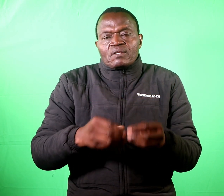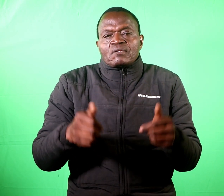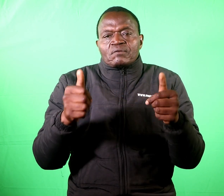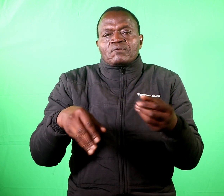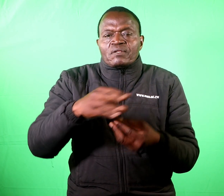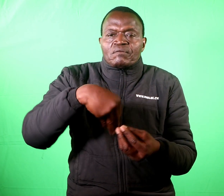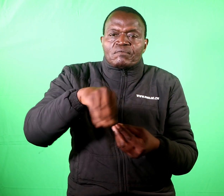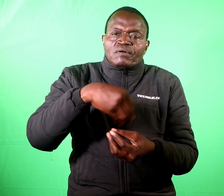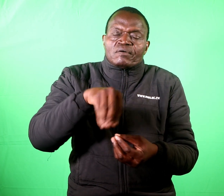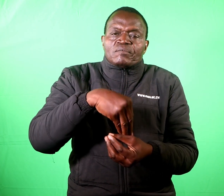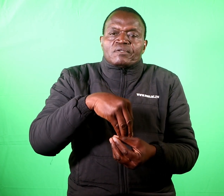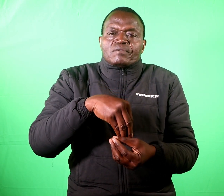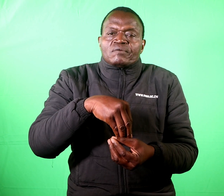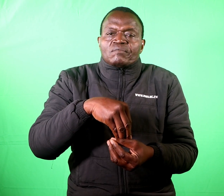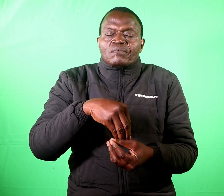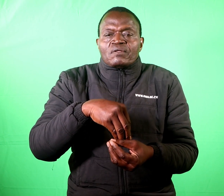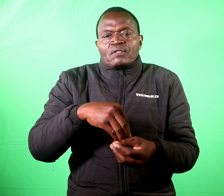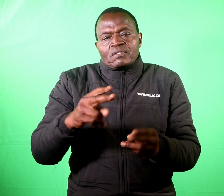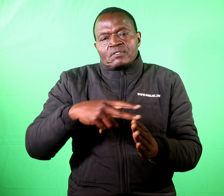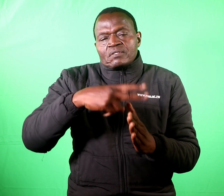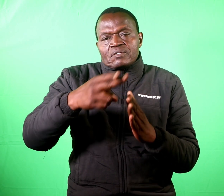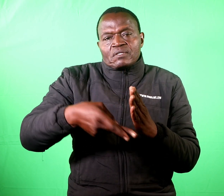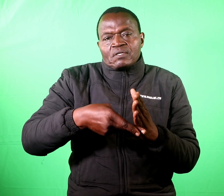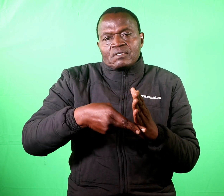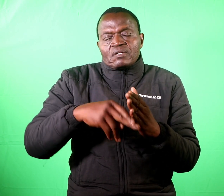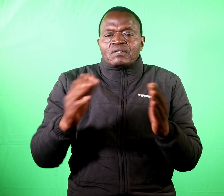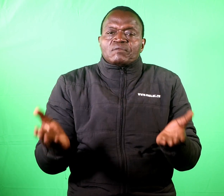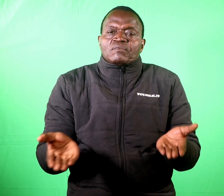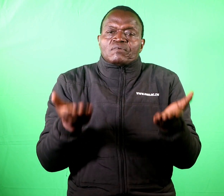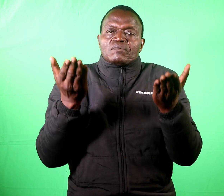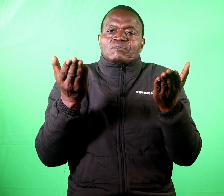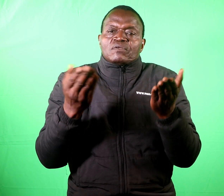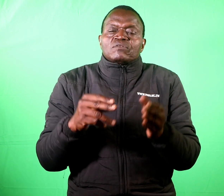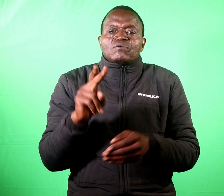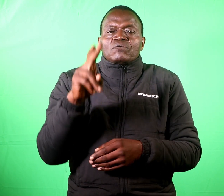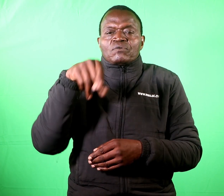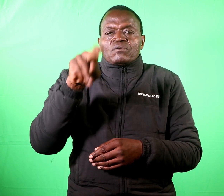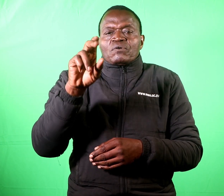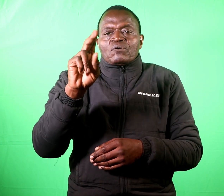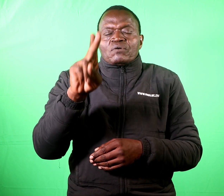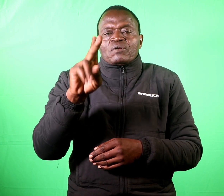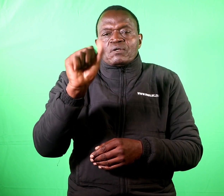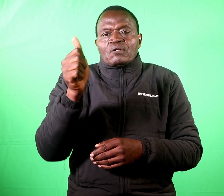conducive environment that resulted in improvements to rural livelihoods.